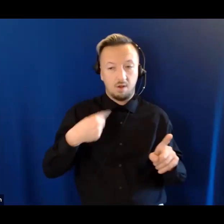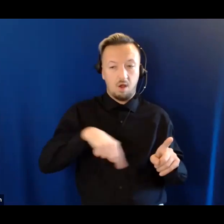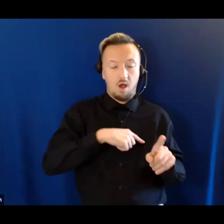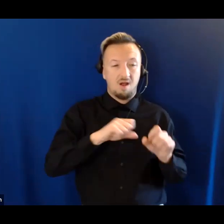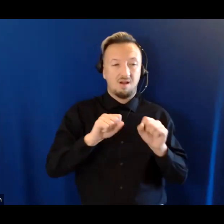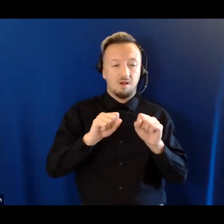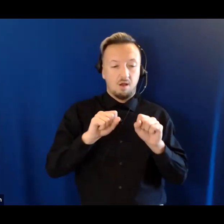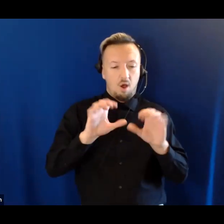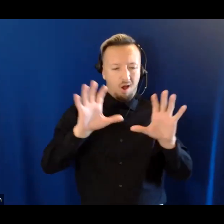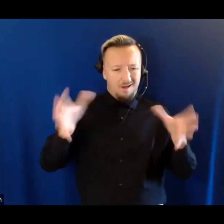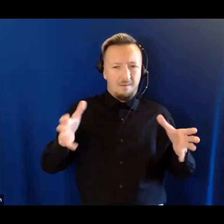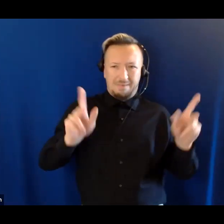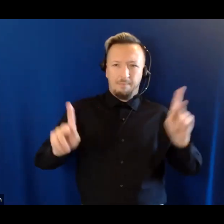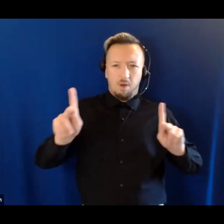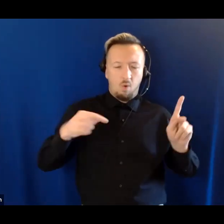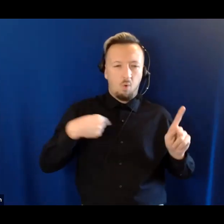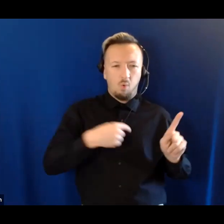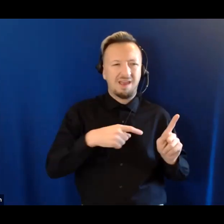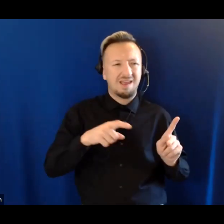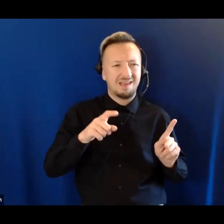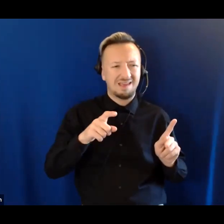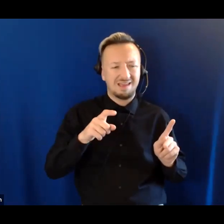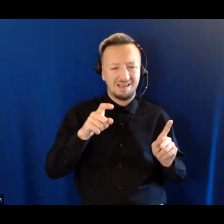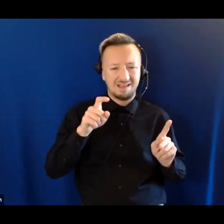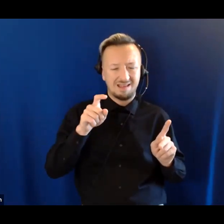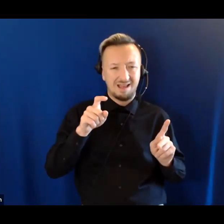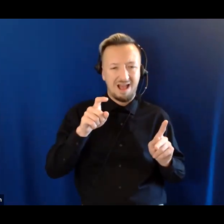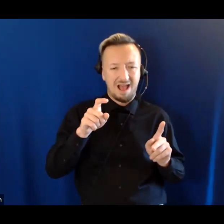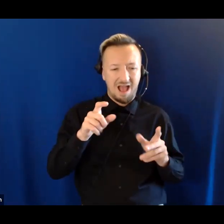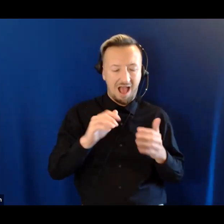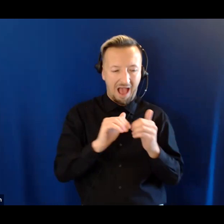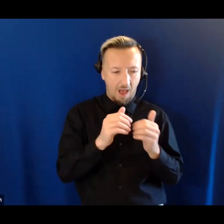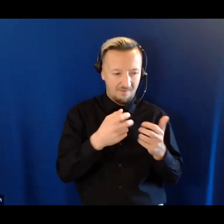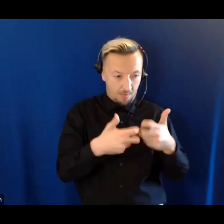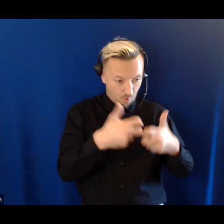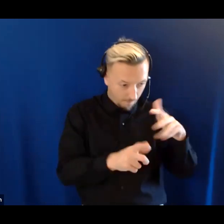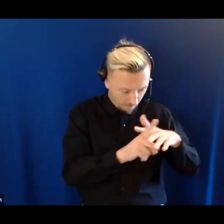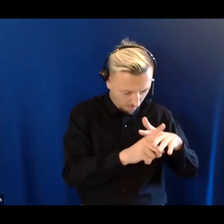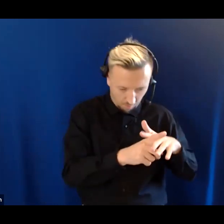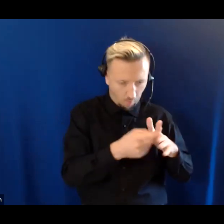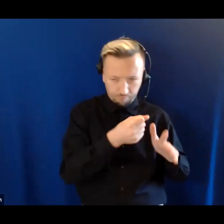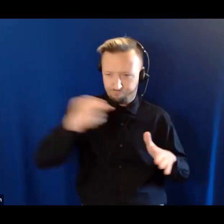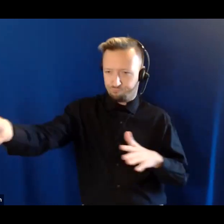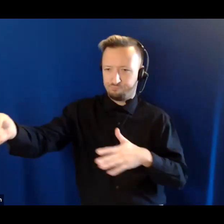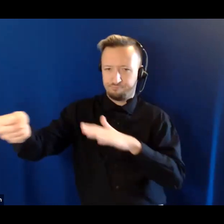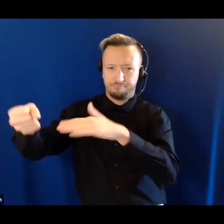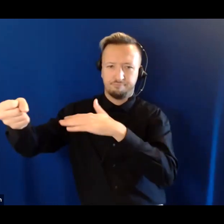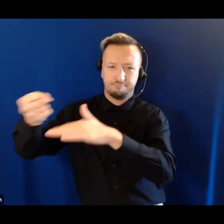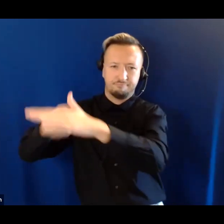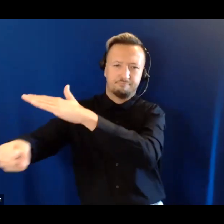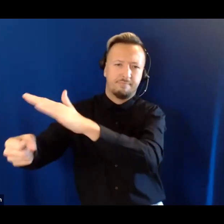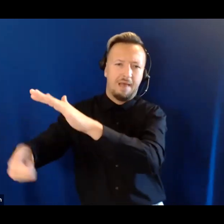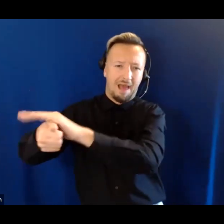deserve more than dealing with our problems by outsourcing them. So yeah, that's all I'll say on